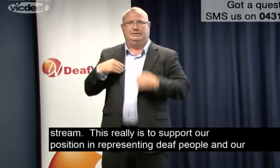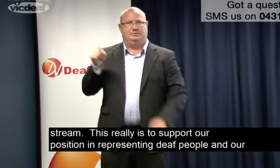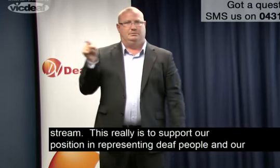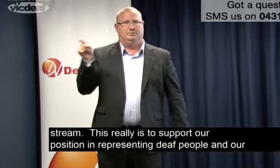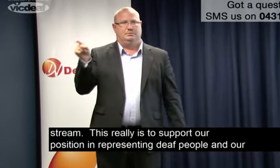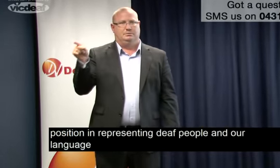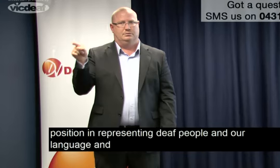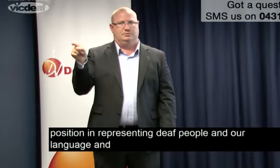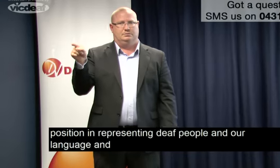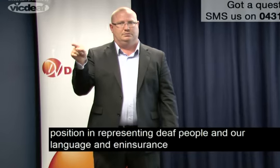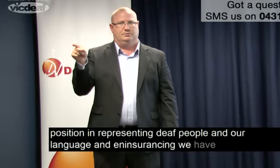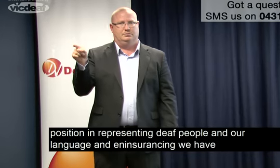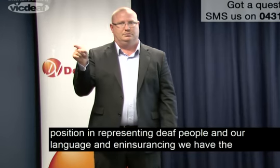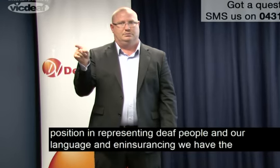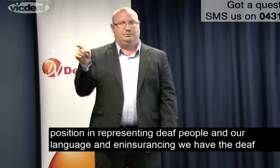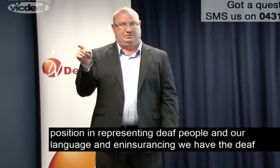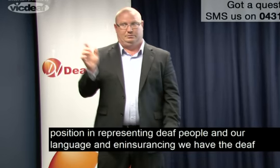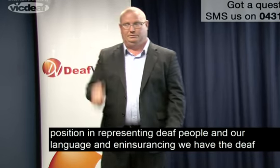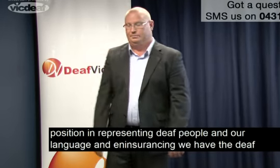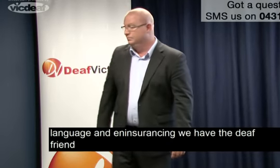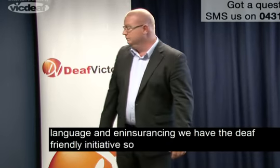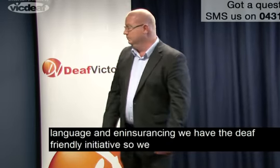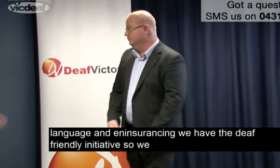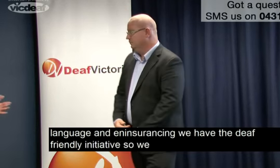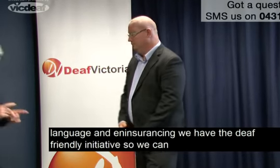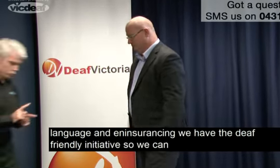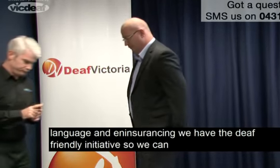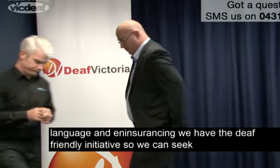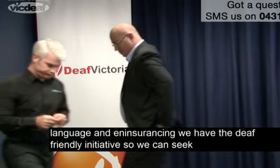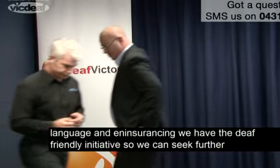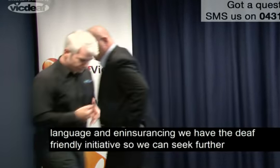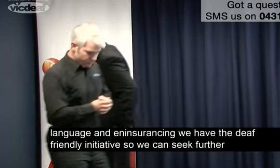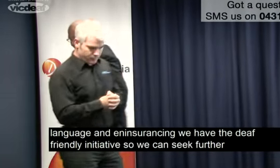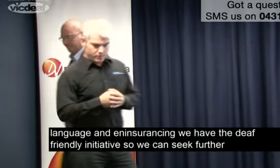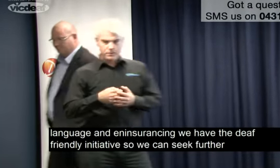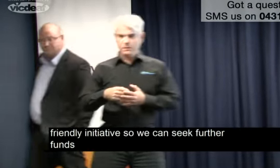can seek further funds from those companies and organisations.